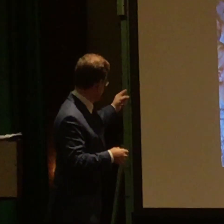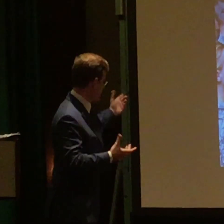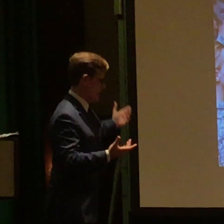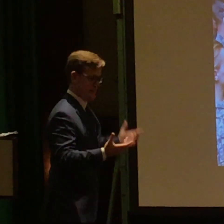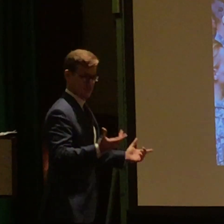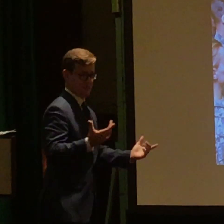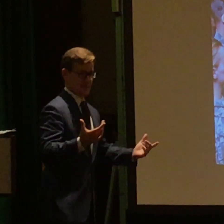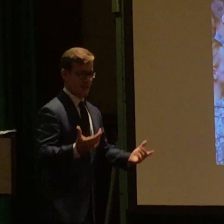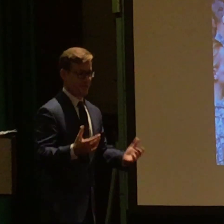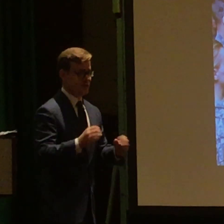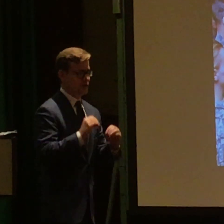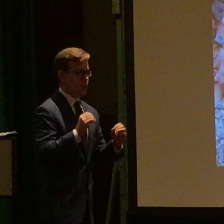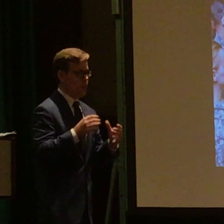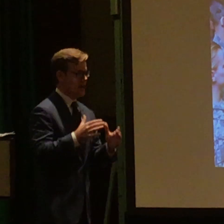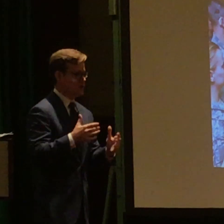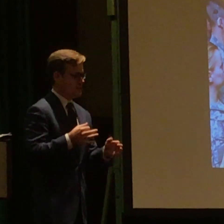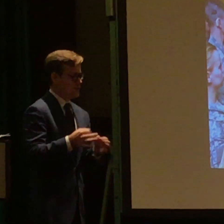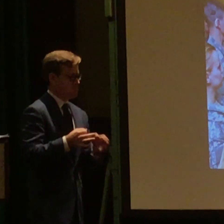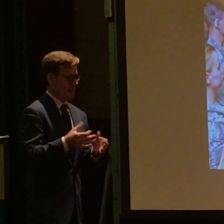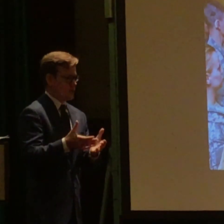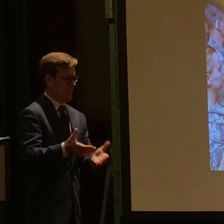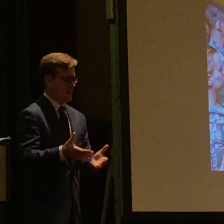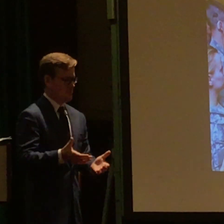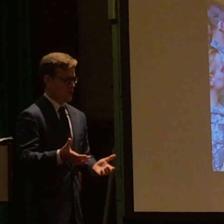implant, and this is a picture of Artur.